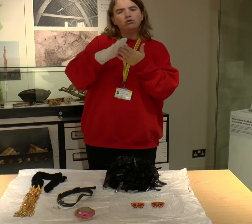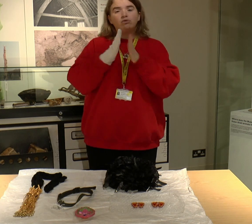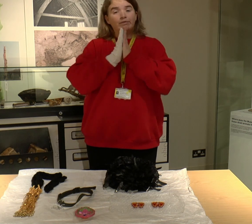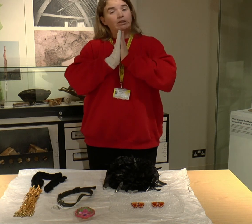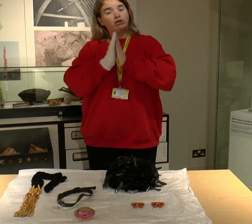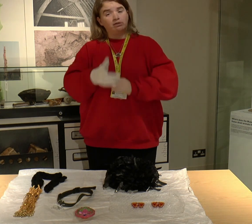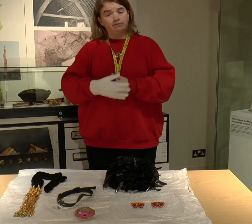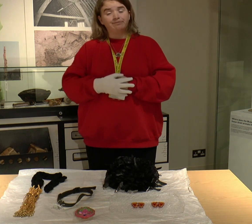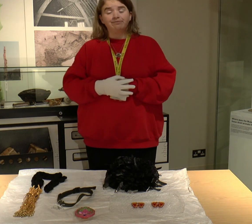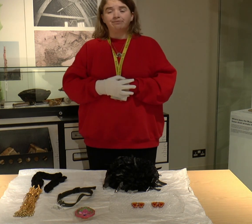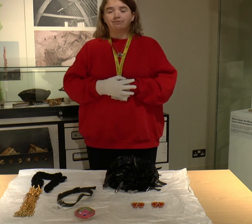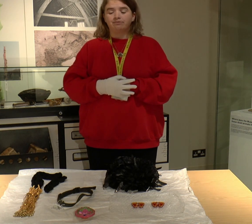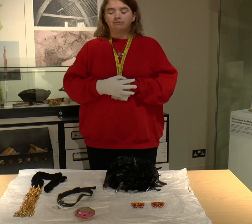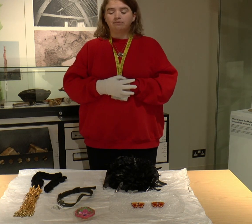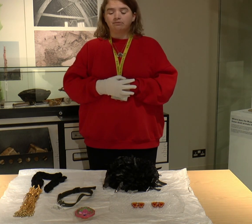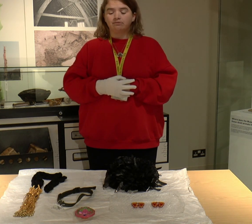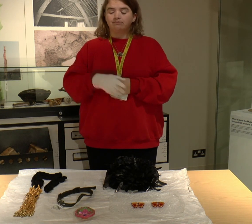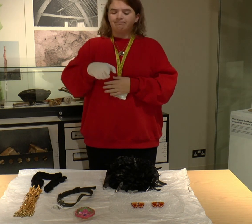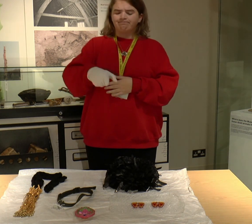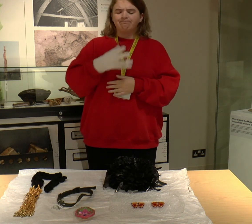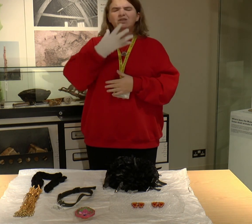The deer cup shows the Hindu religion.